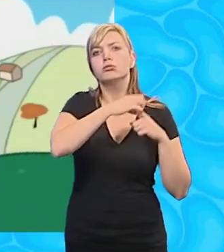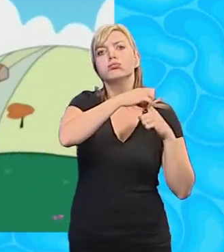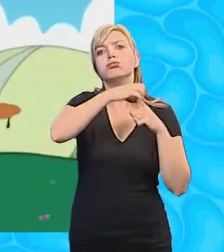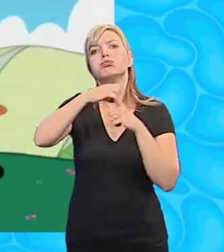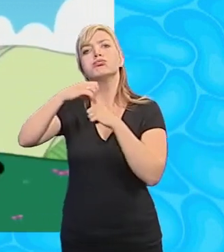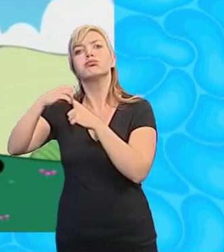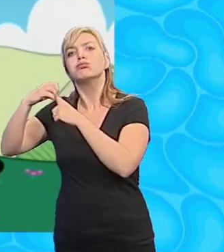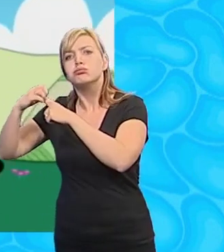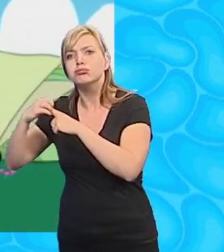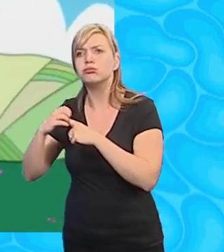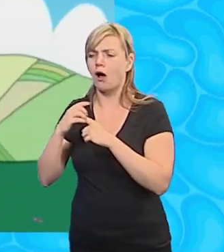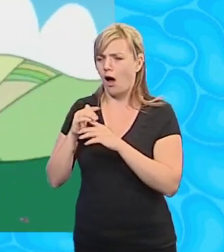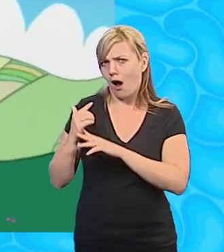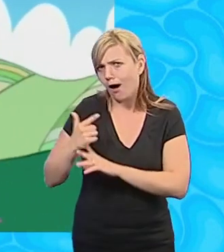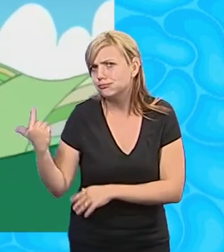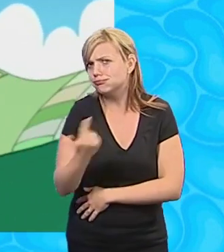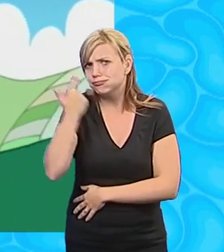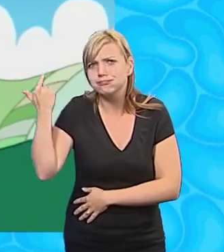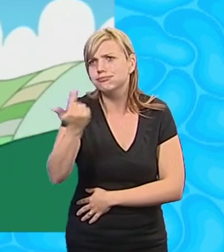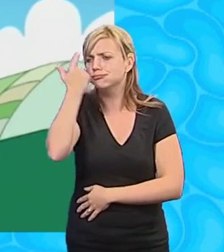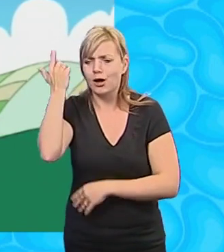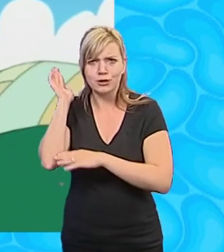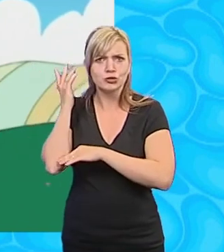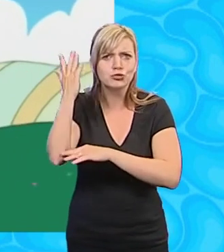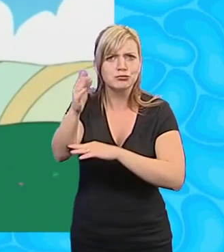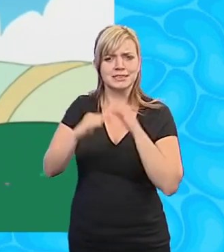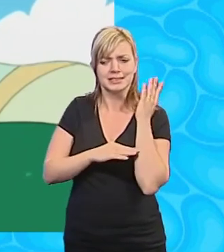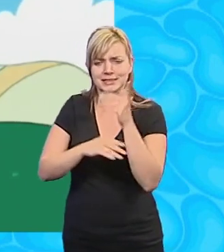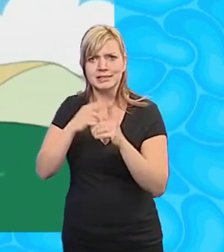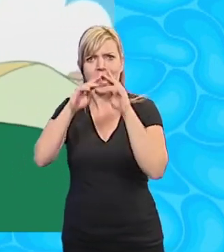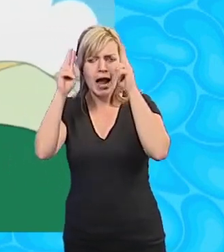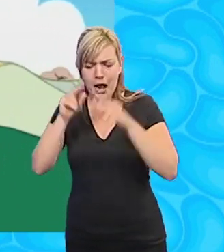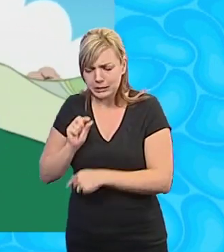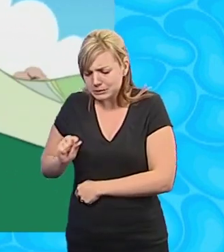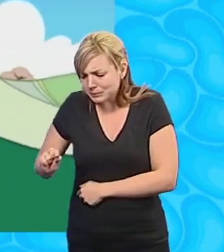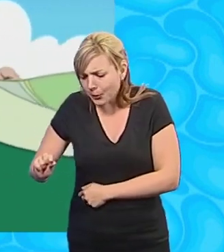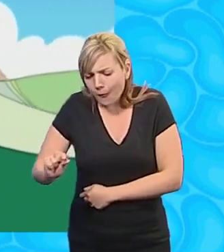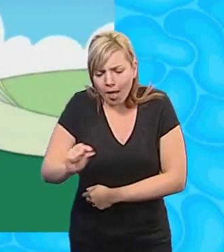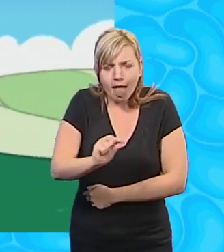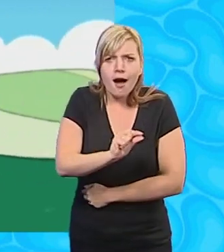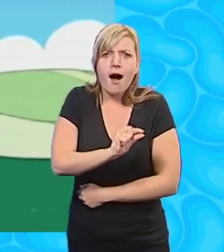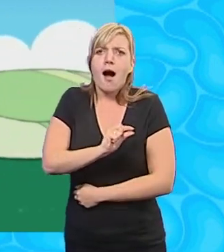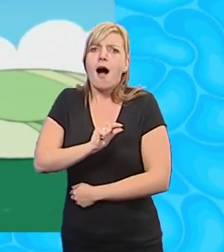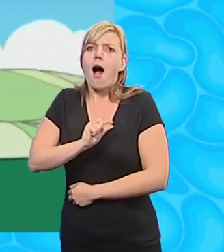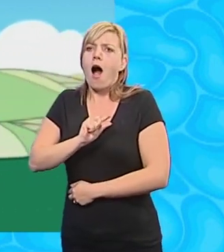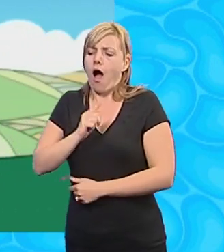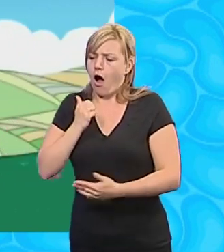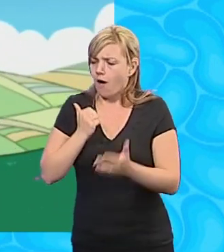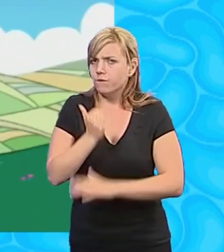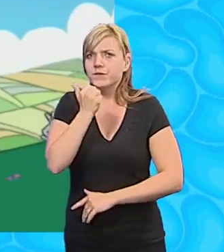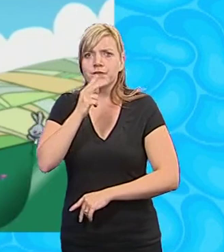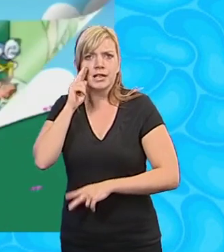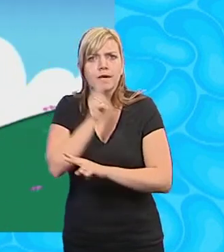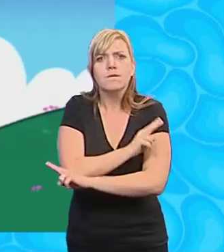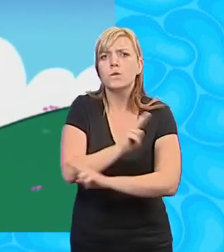balloon. He was up so high, the trees and houses looked like tiny toys. It was such a fantastic